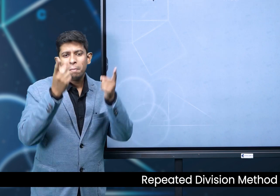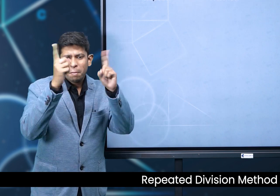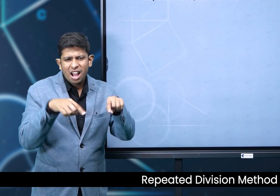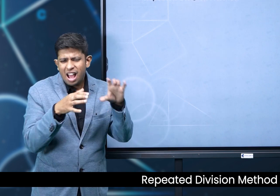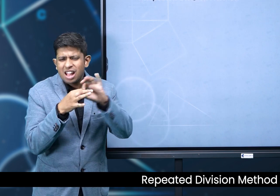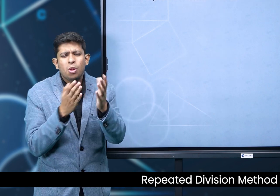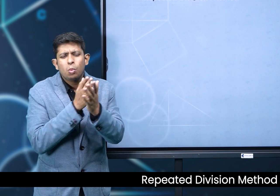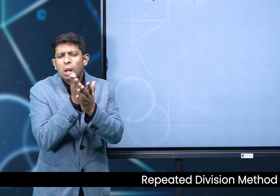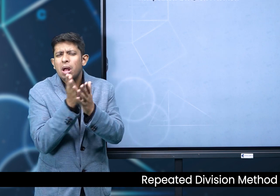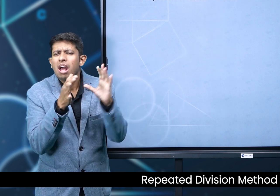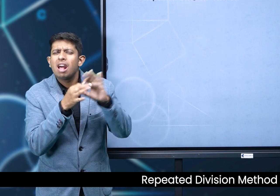Repeated division method.